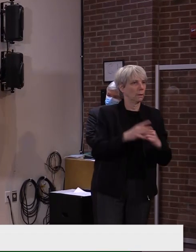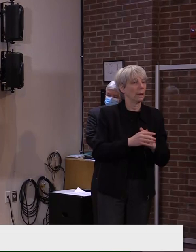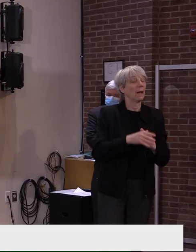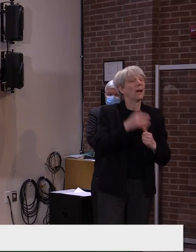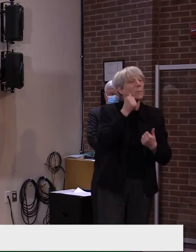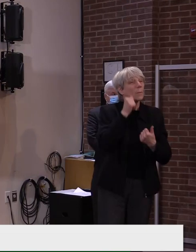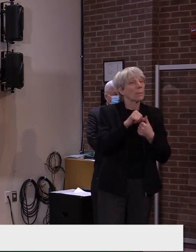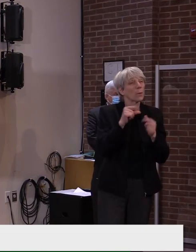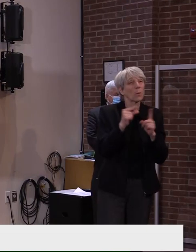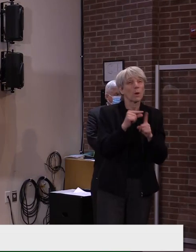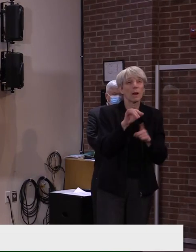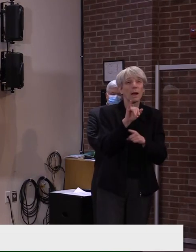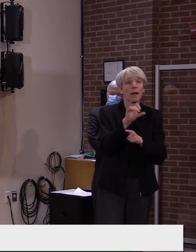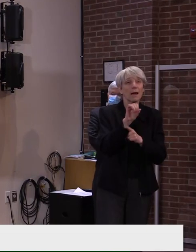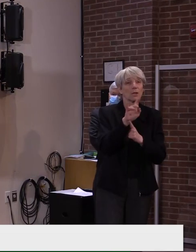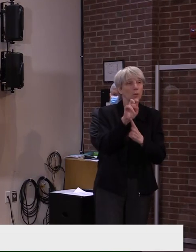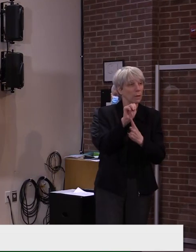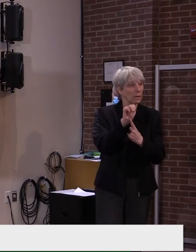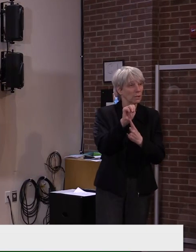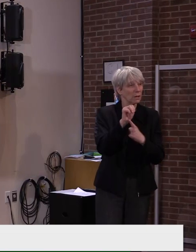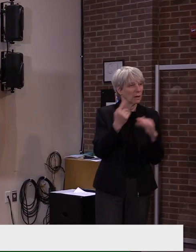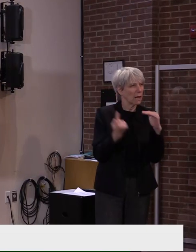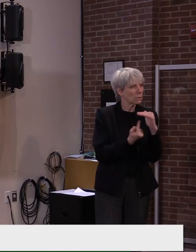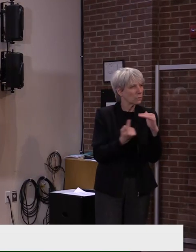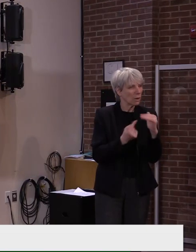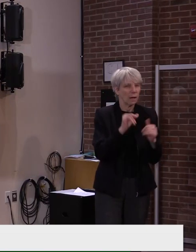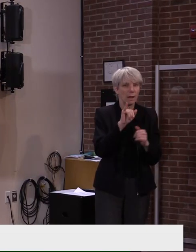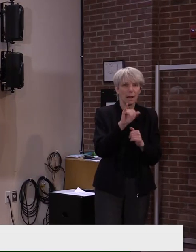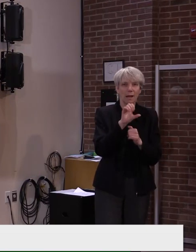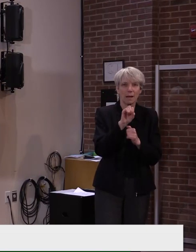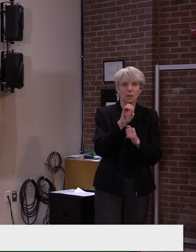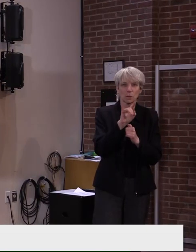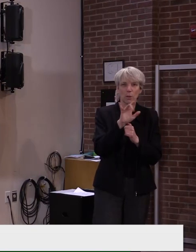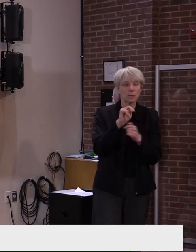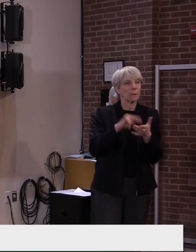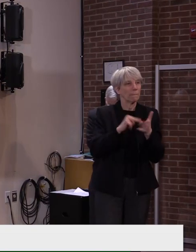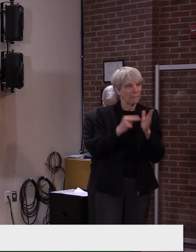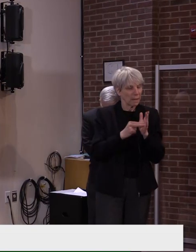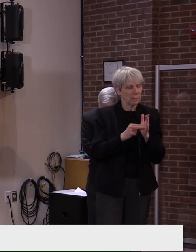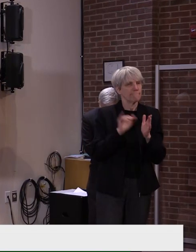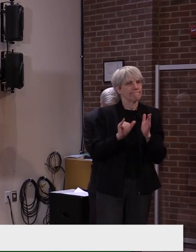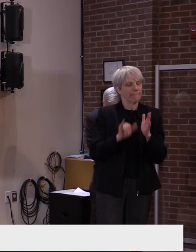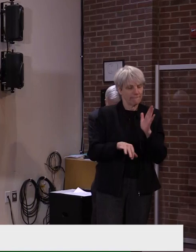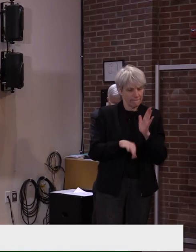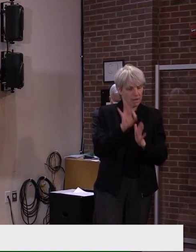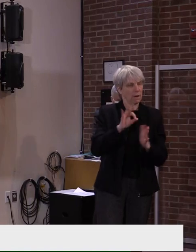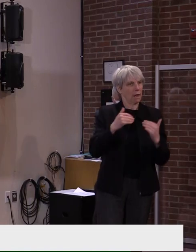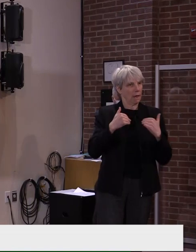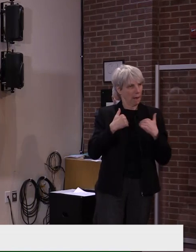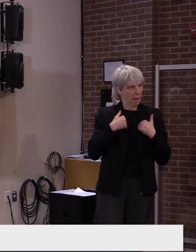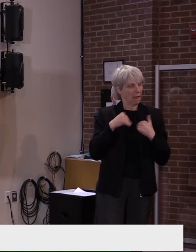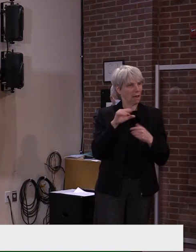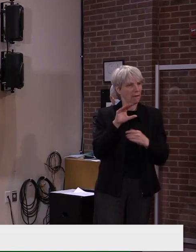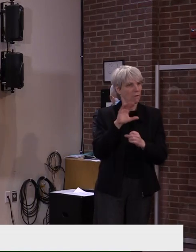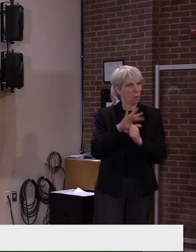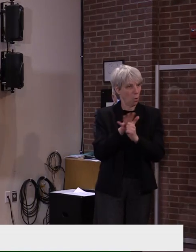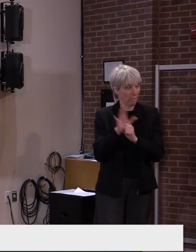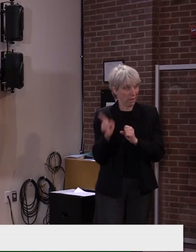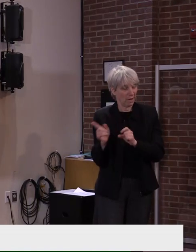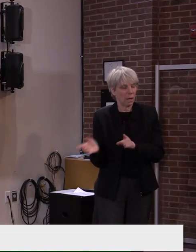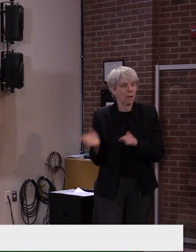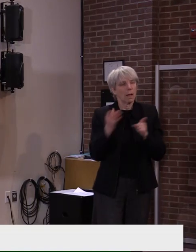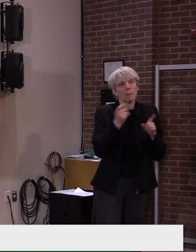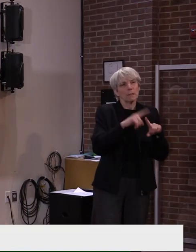period following your positive test or active infection. The word quarantine follows